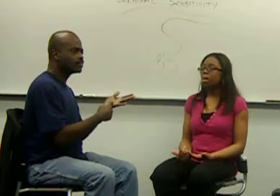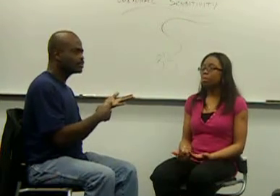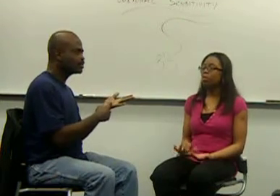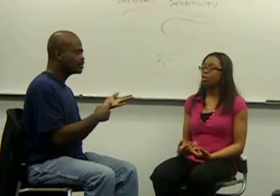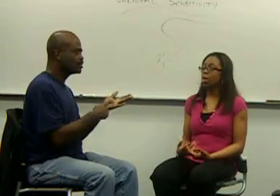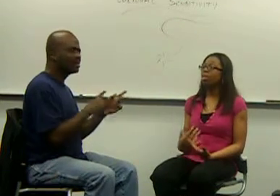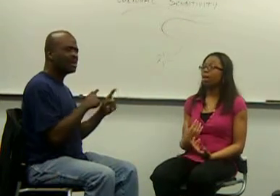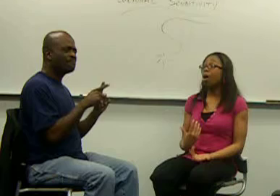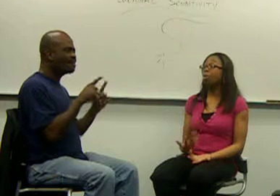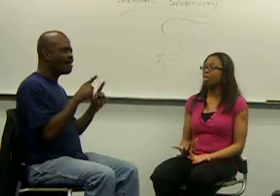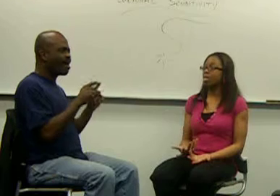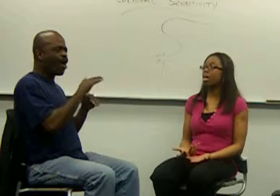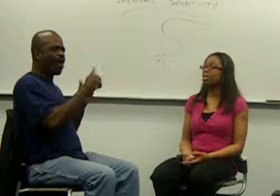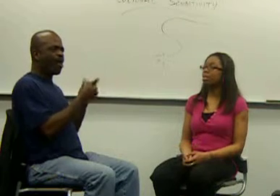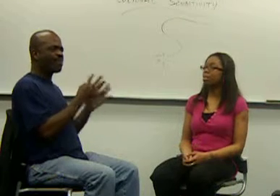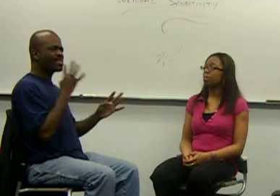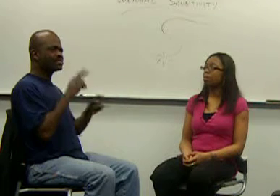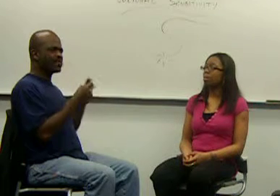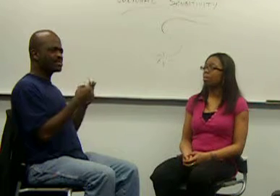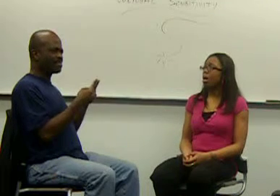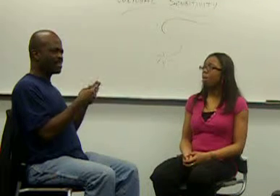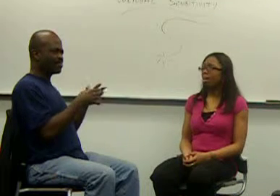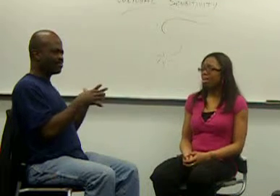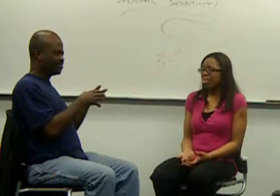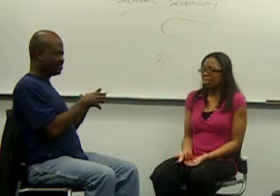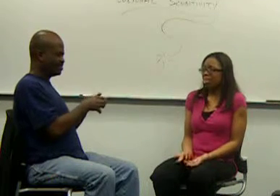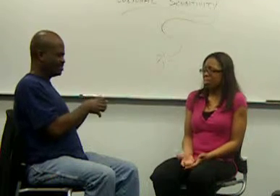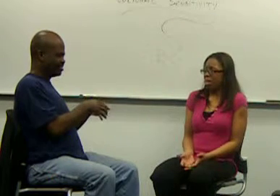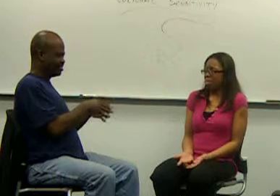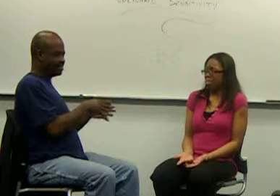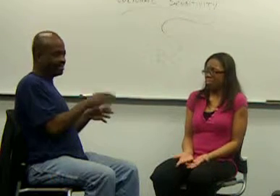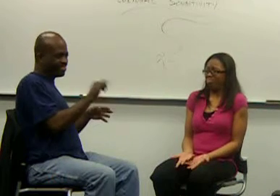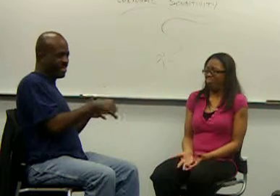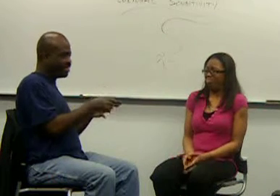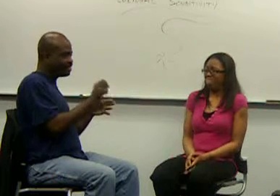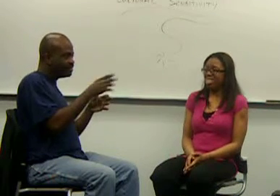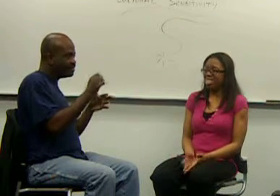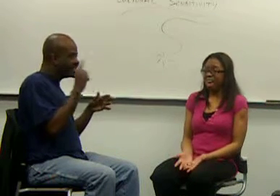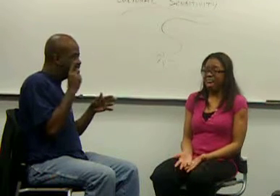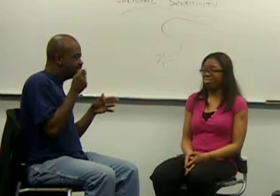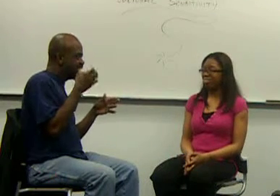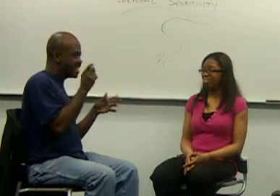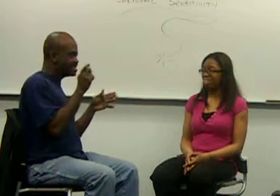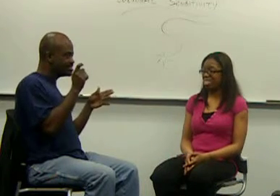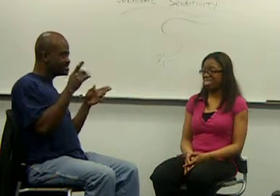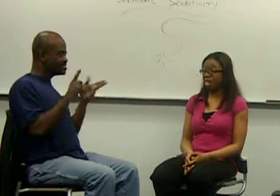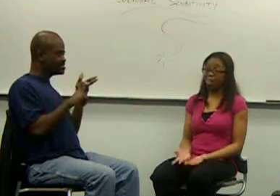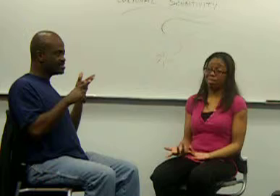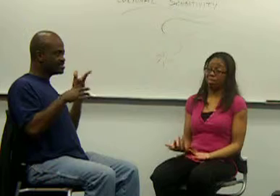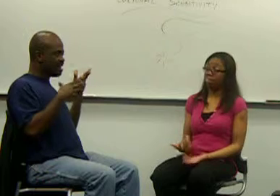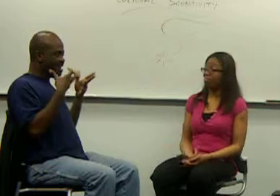that's some type of communication that I would discuss. But all they talk about is that